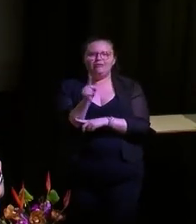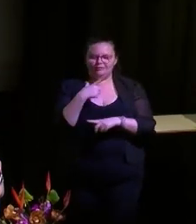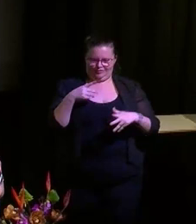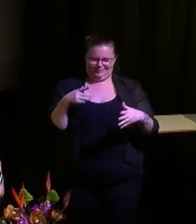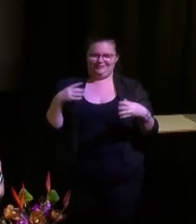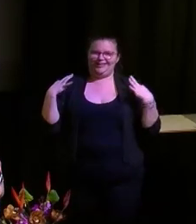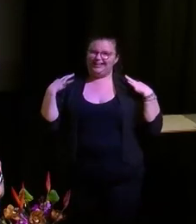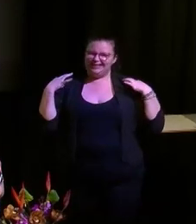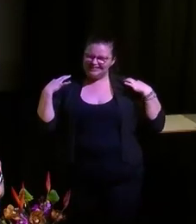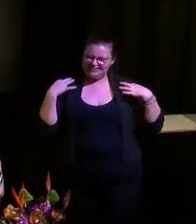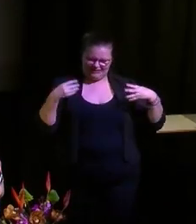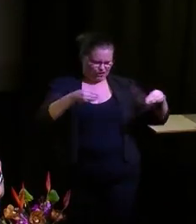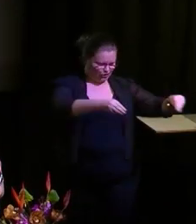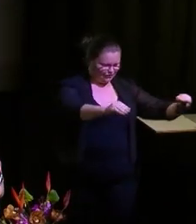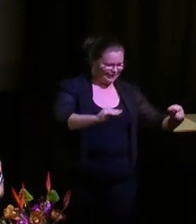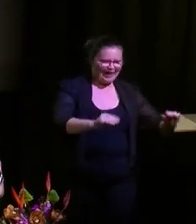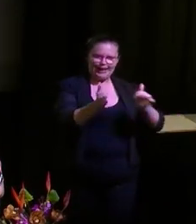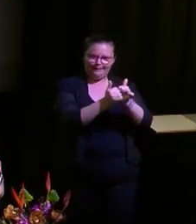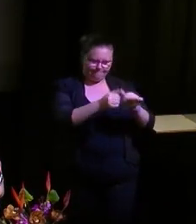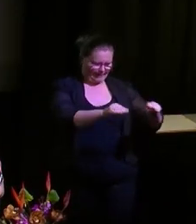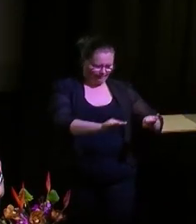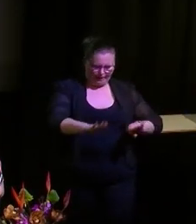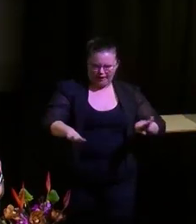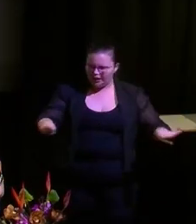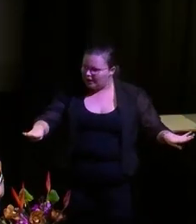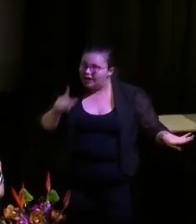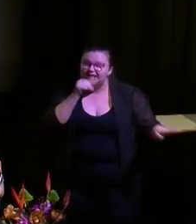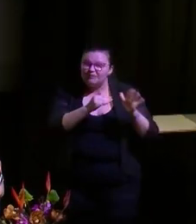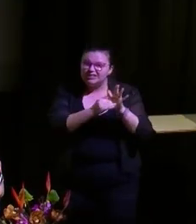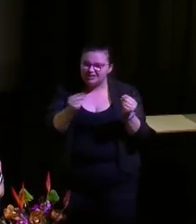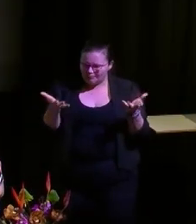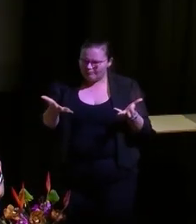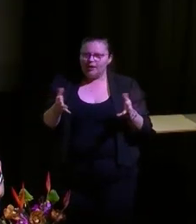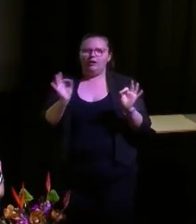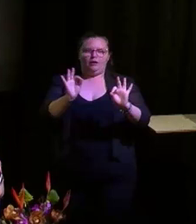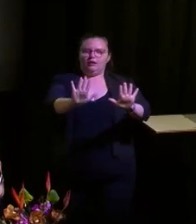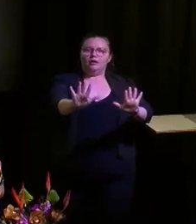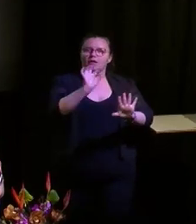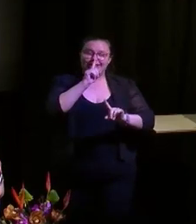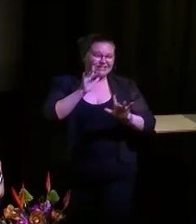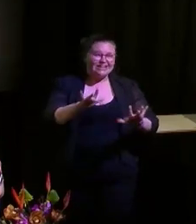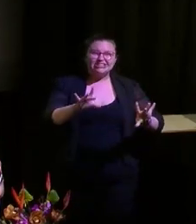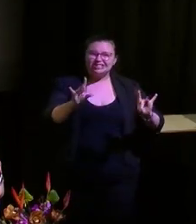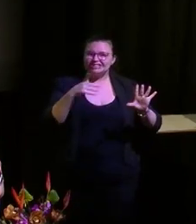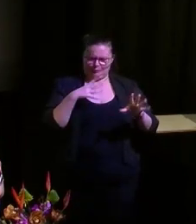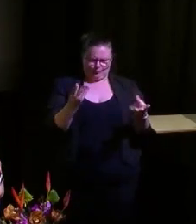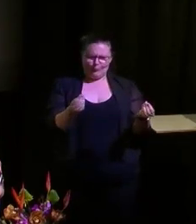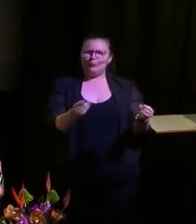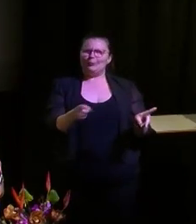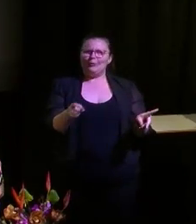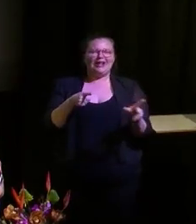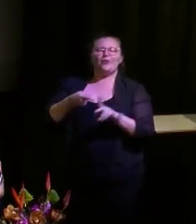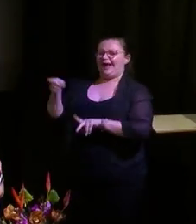out with paper in it and you sort of walk in and go, can we sit down somewhere? She goes, oh, no, they're all wet. Let's go outside